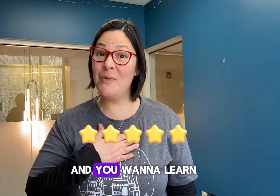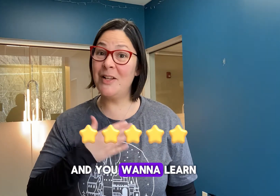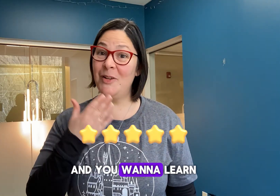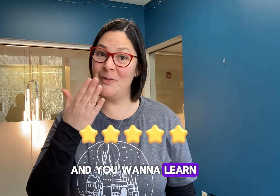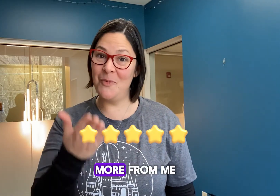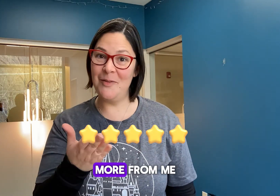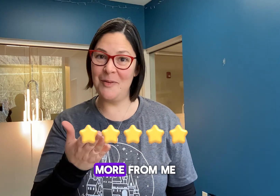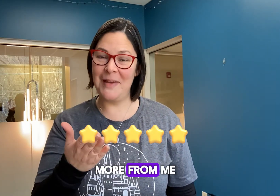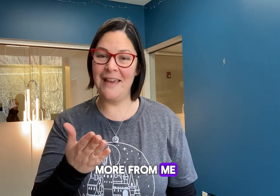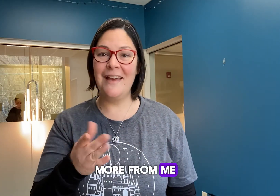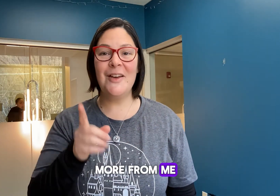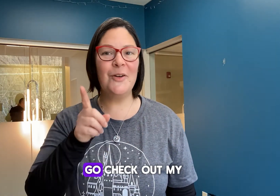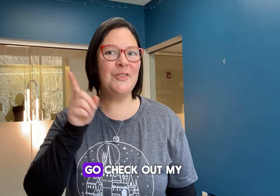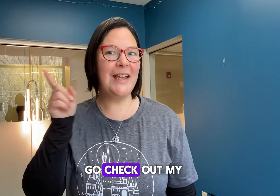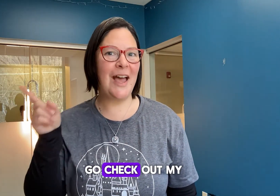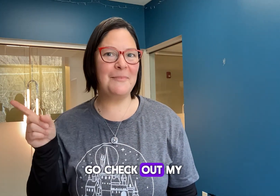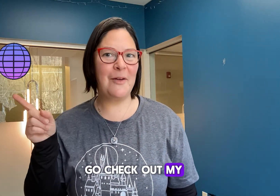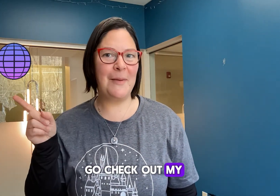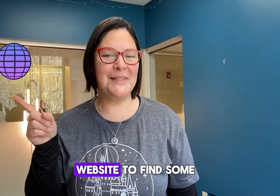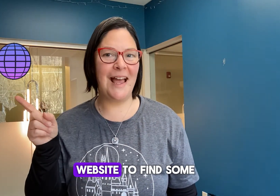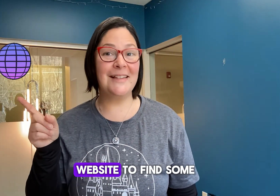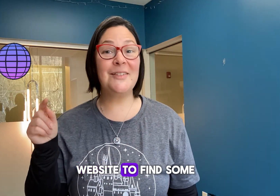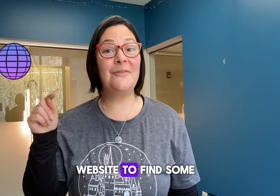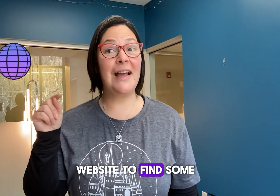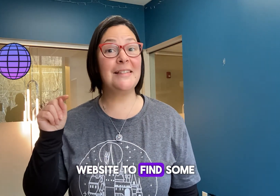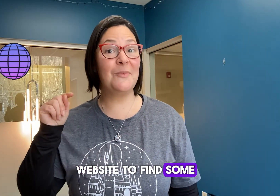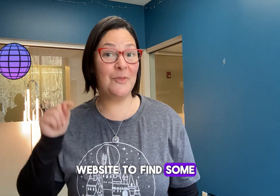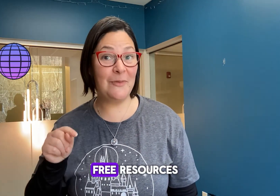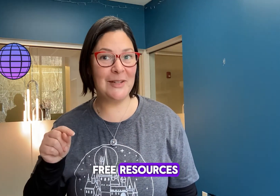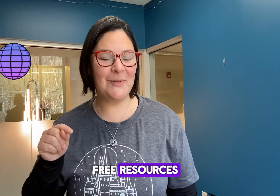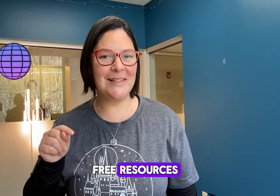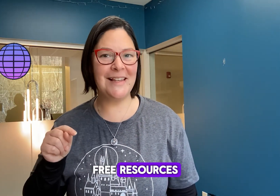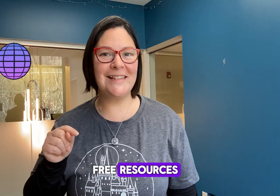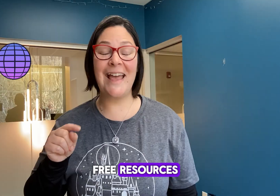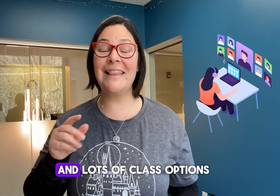to learn more from me, go check out my website to find some free resources